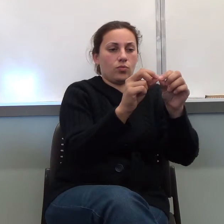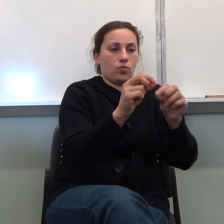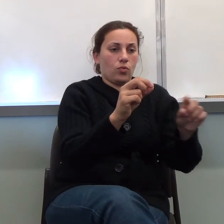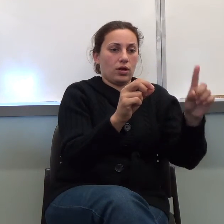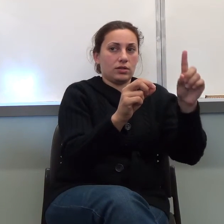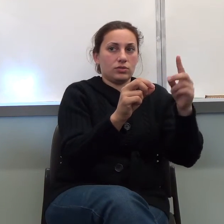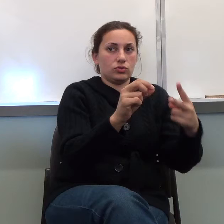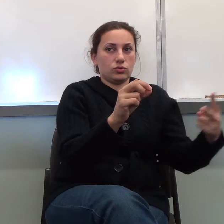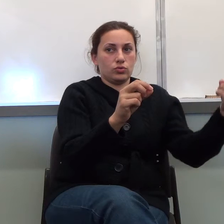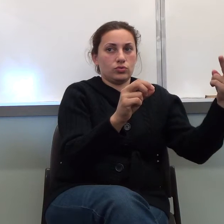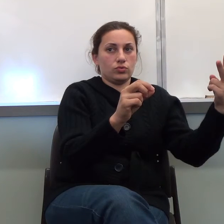22.222.